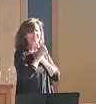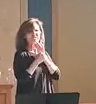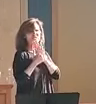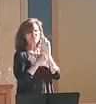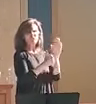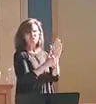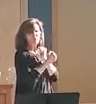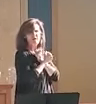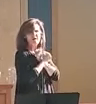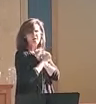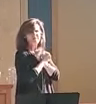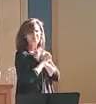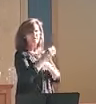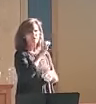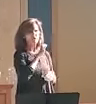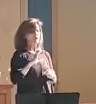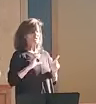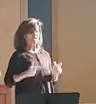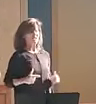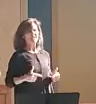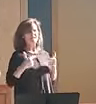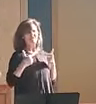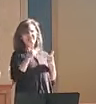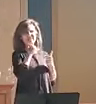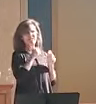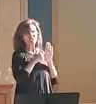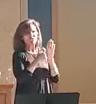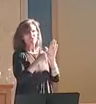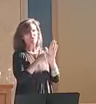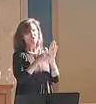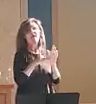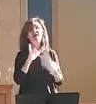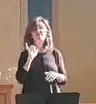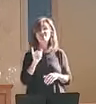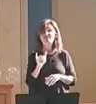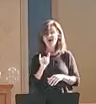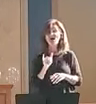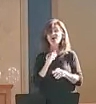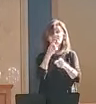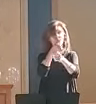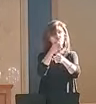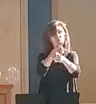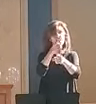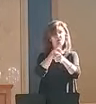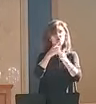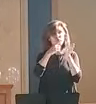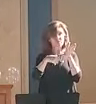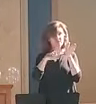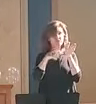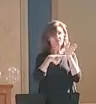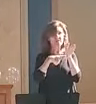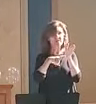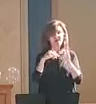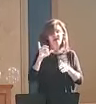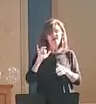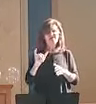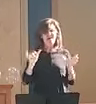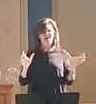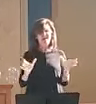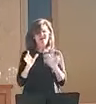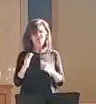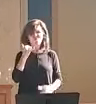That's not Christian. That's proper correction. The thing you did, that wasn't